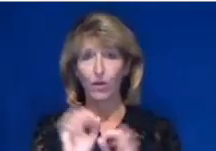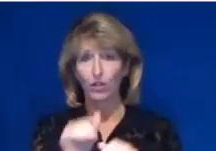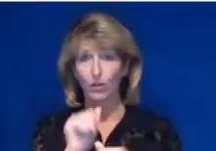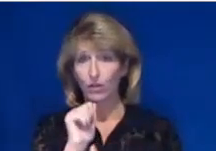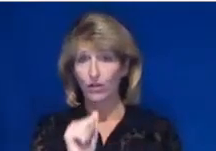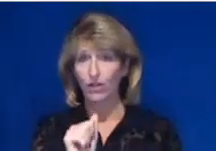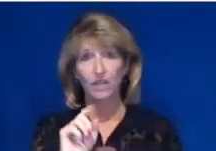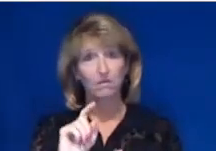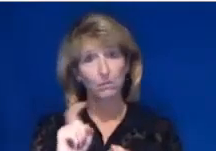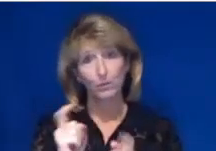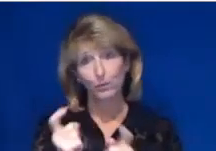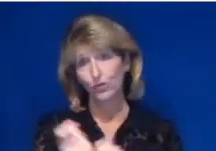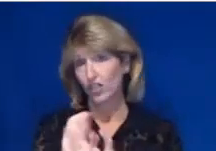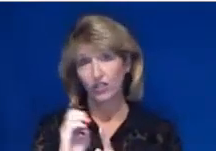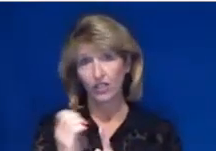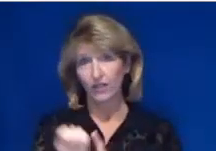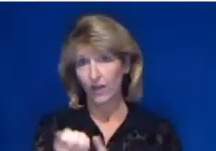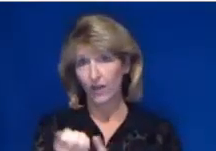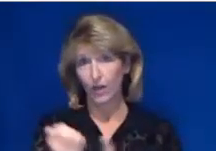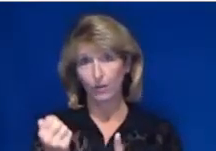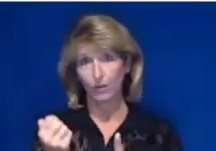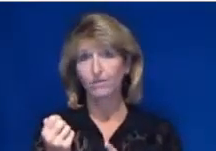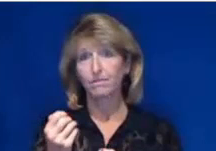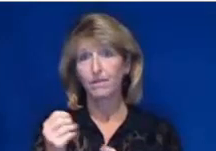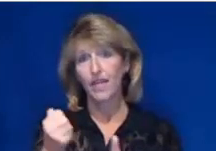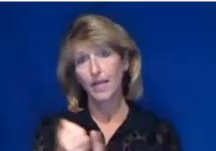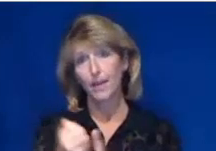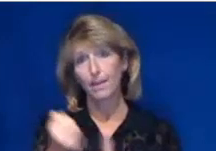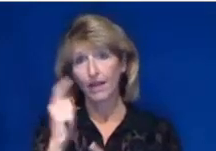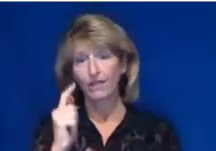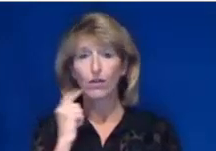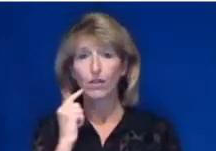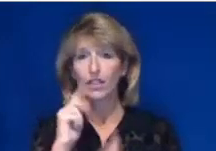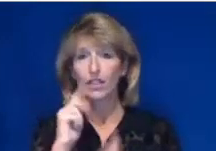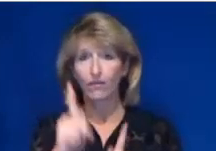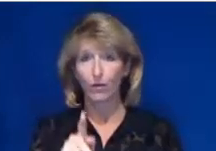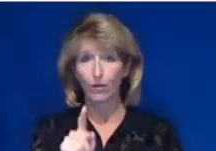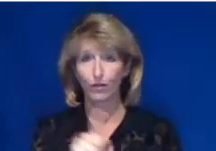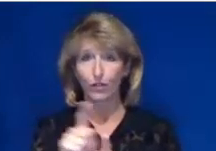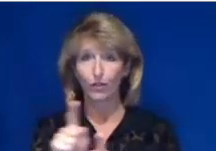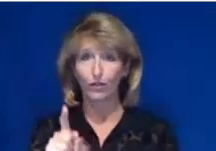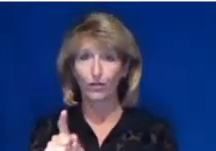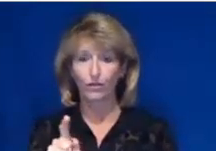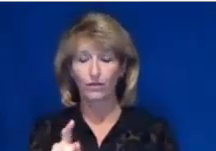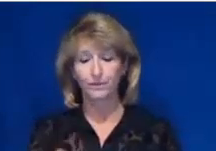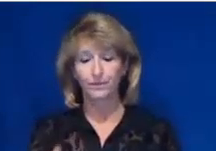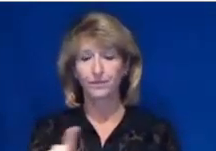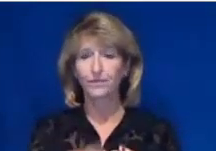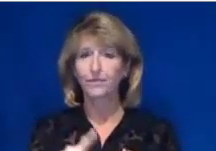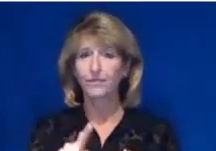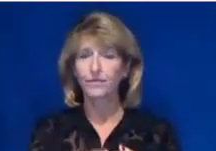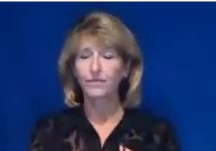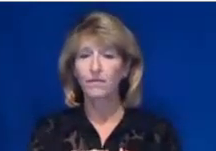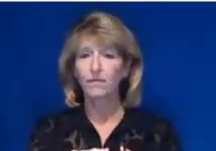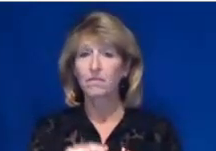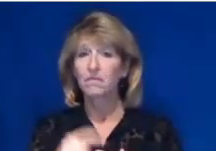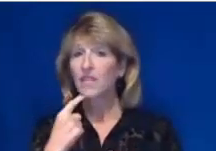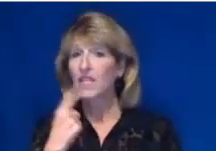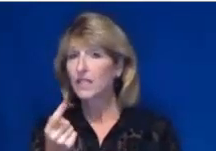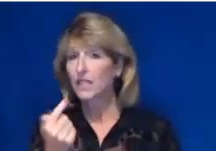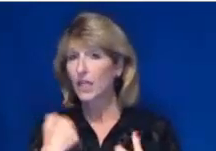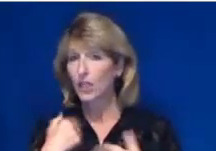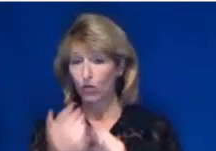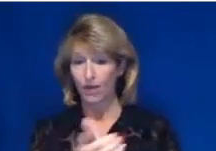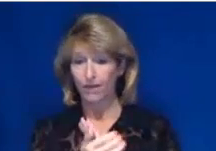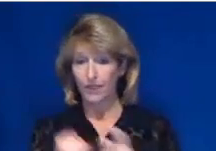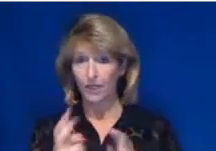Even if the assessor and the deaf client are accustomed to working with interpreters, it still changes the environment because there's a third